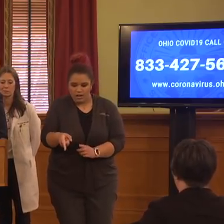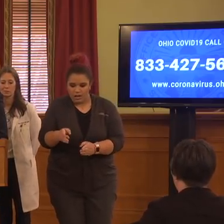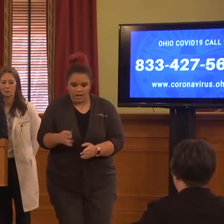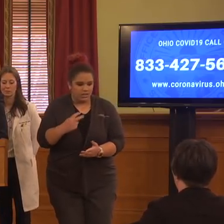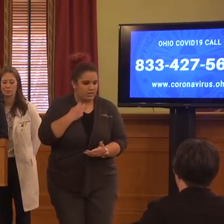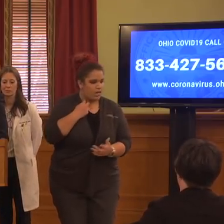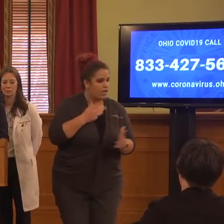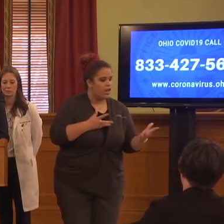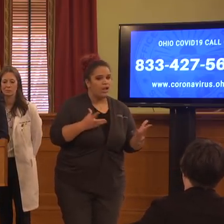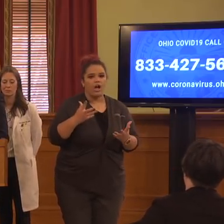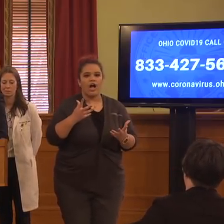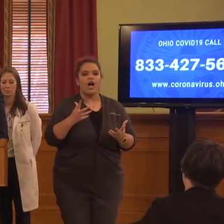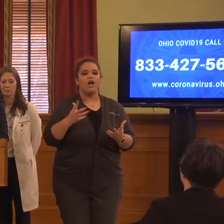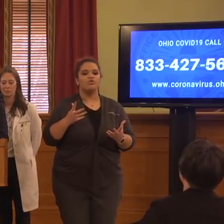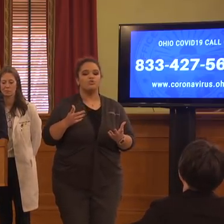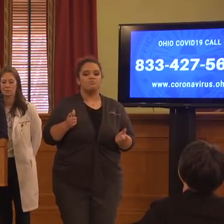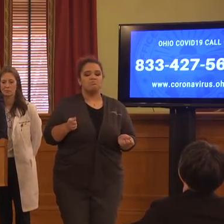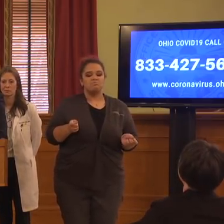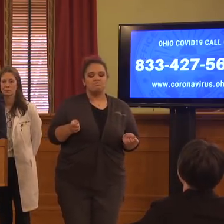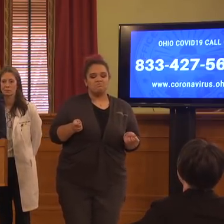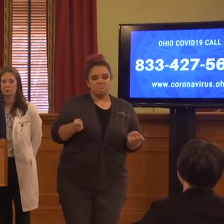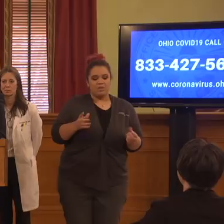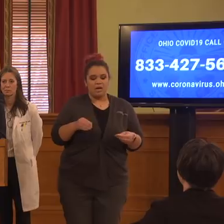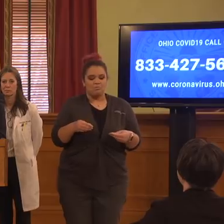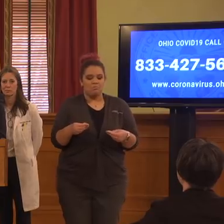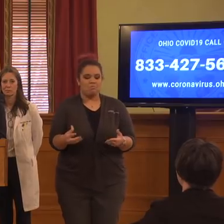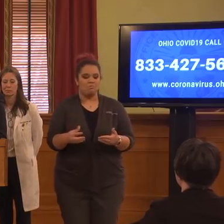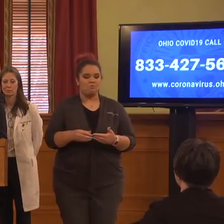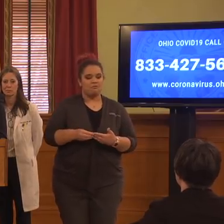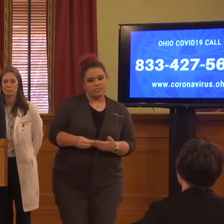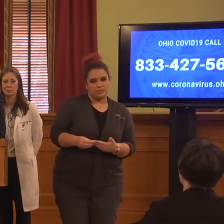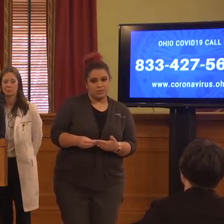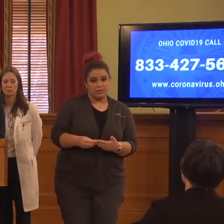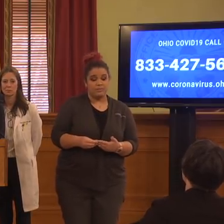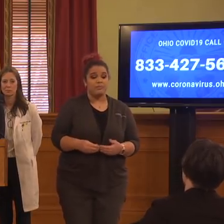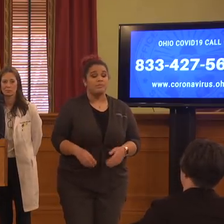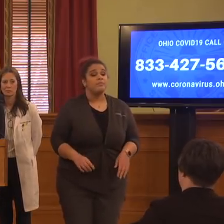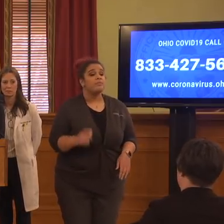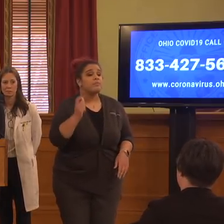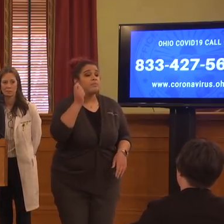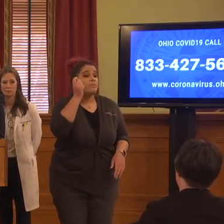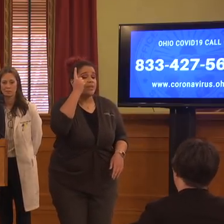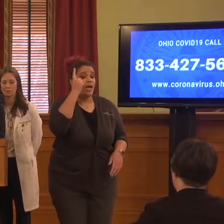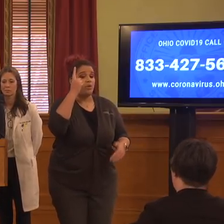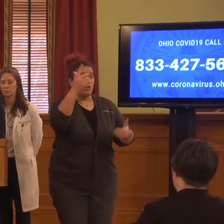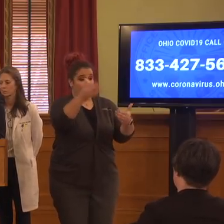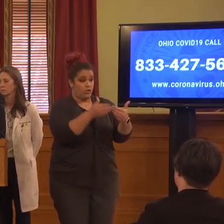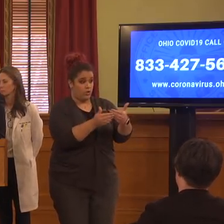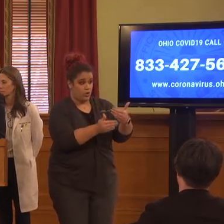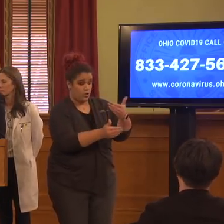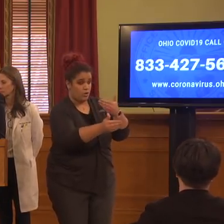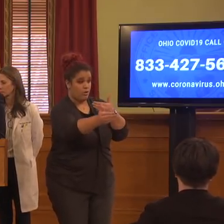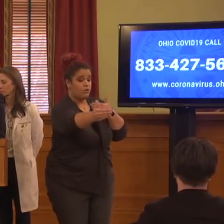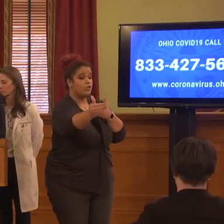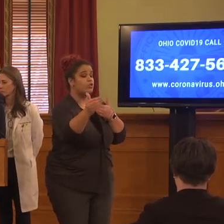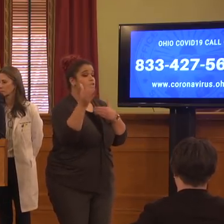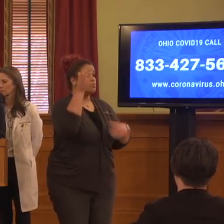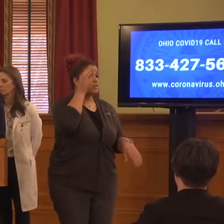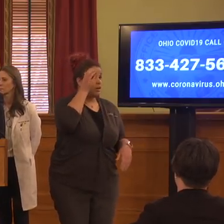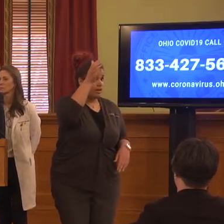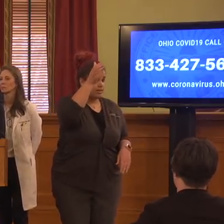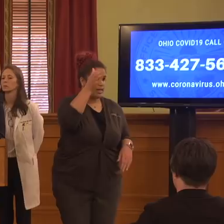schools. But the long-term view, the risk mitigation piece of this is that